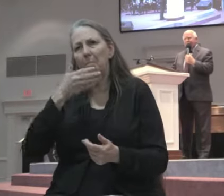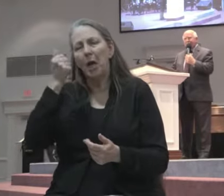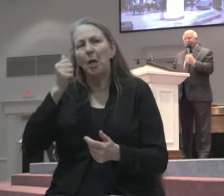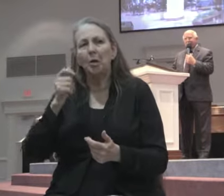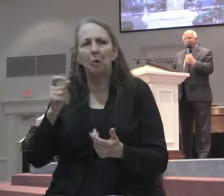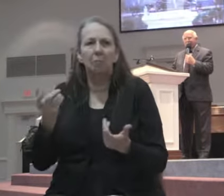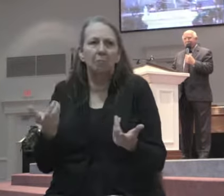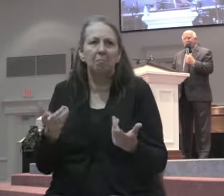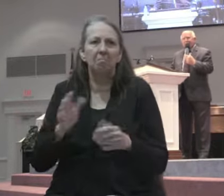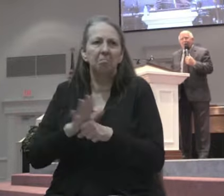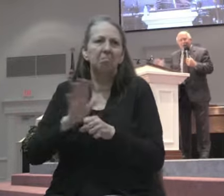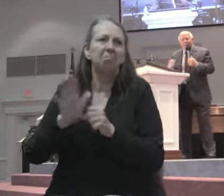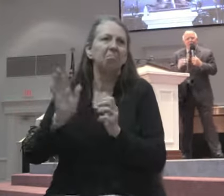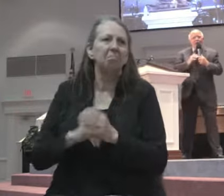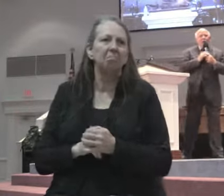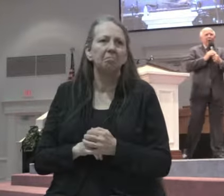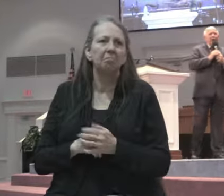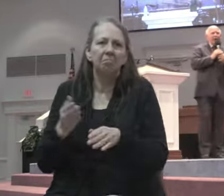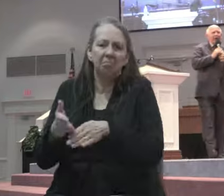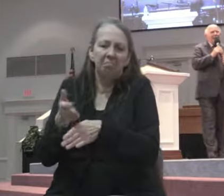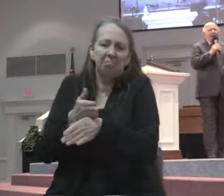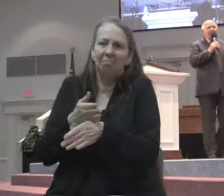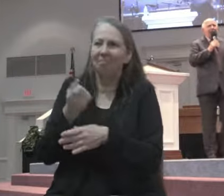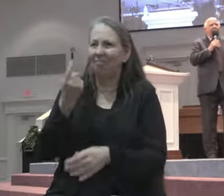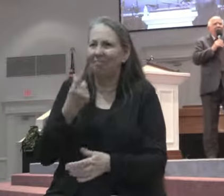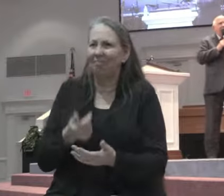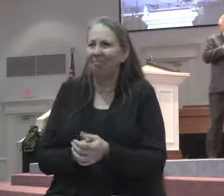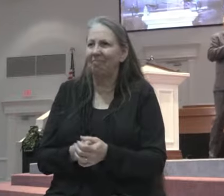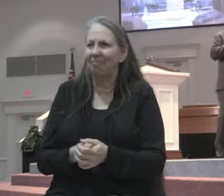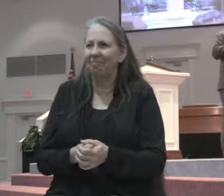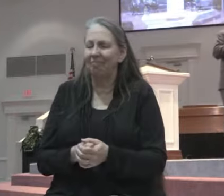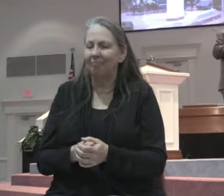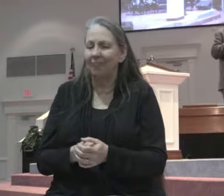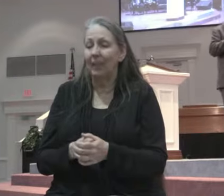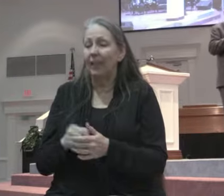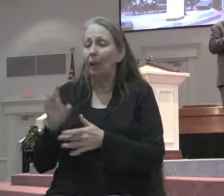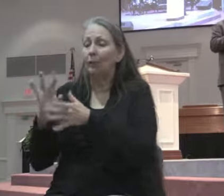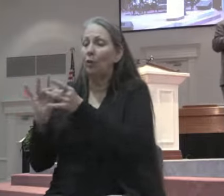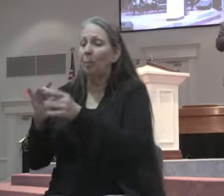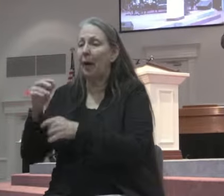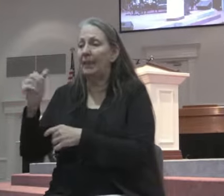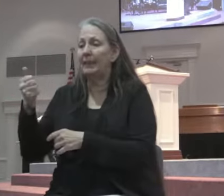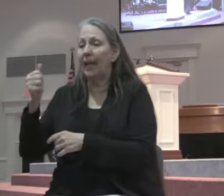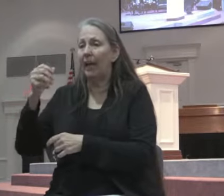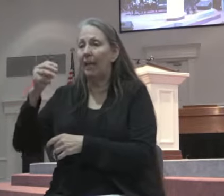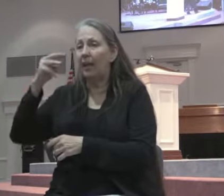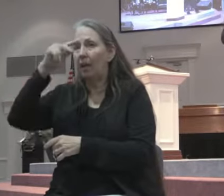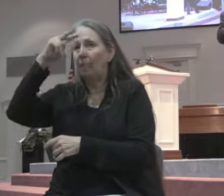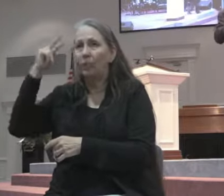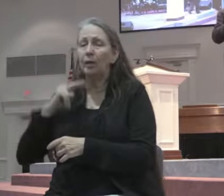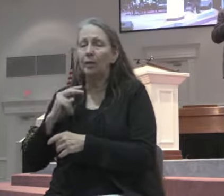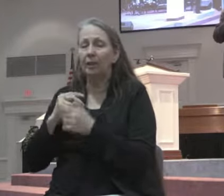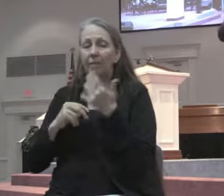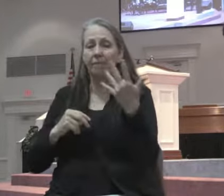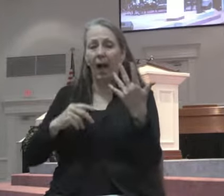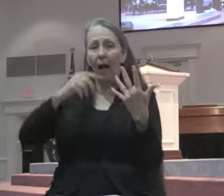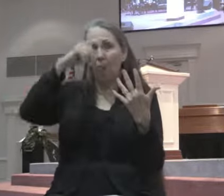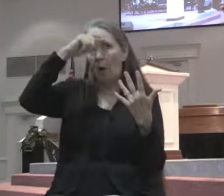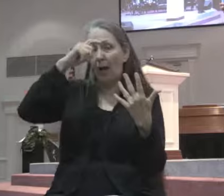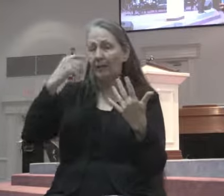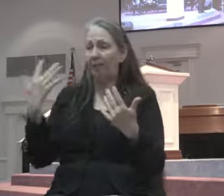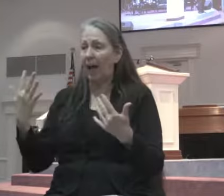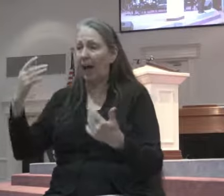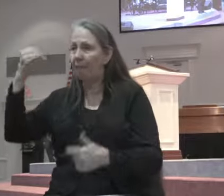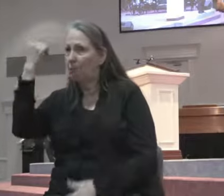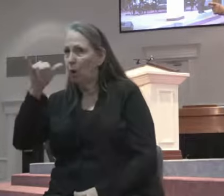enough. You know what he said about the 10 virgins, 5 wise and 5 foolish?